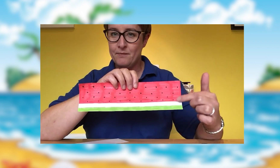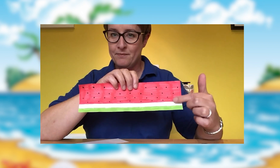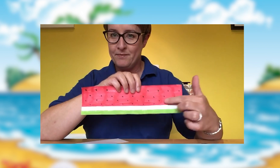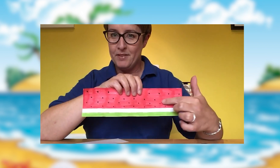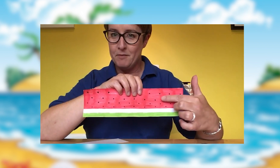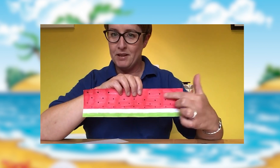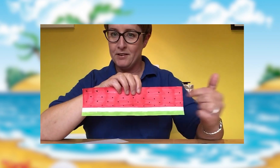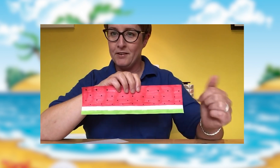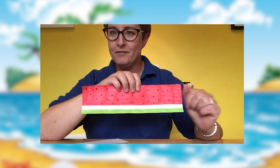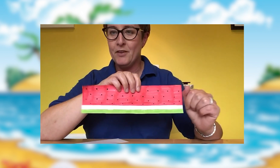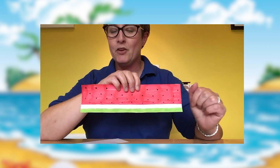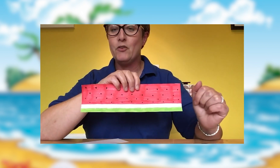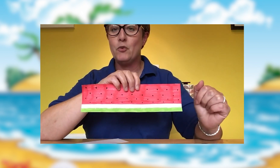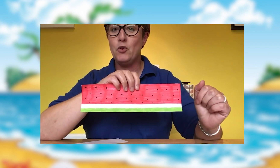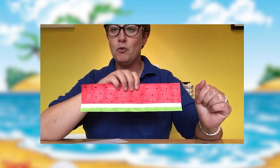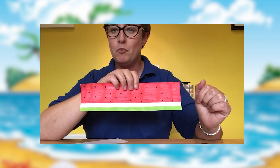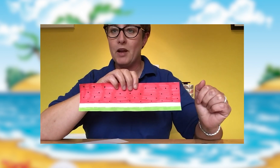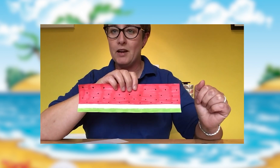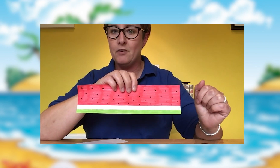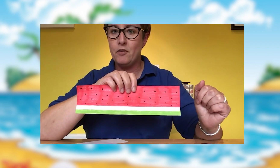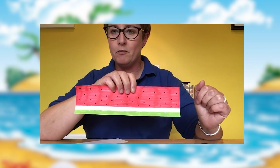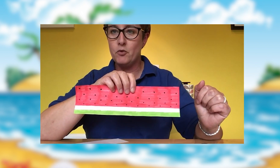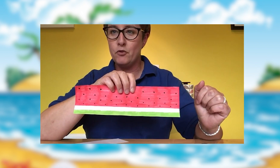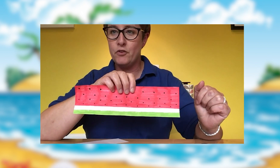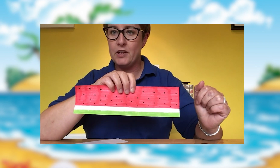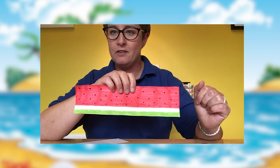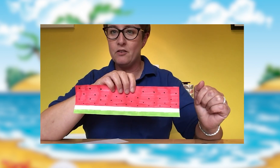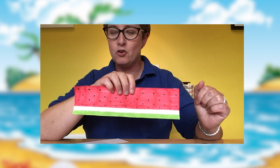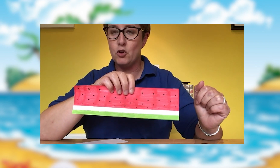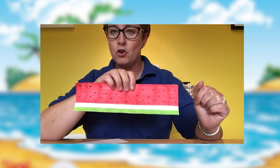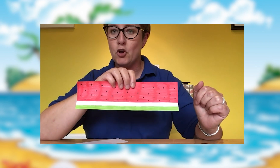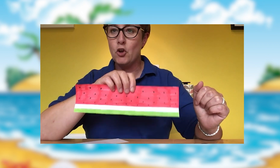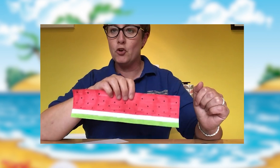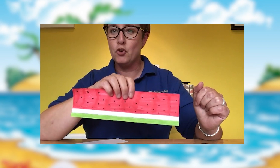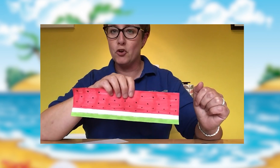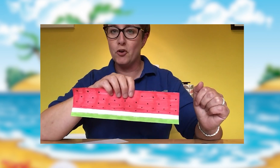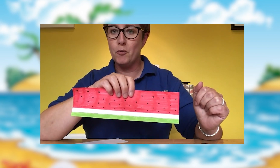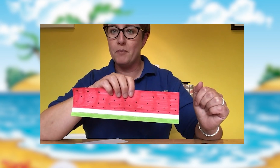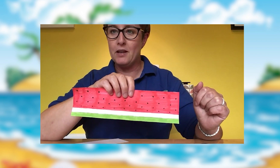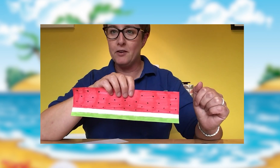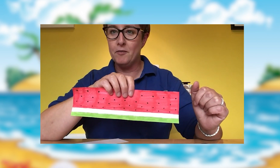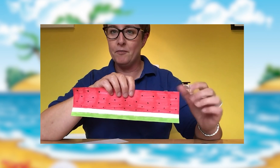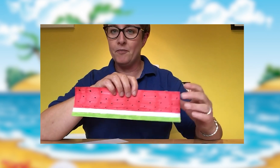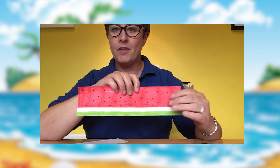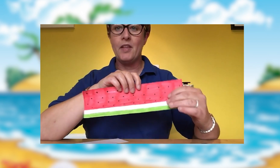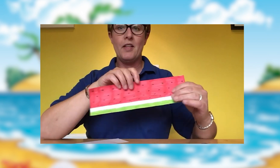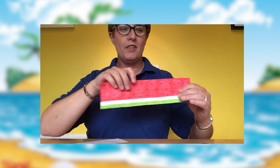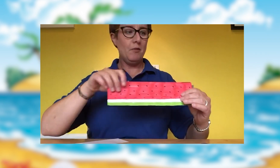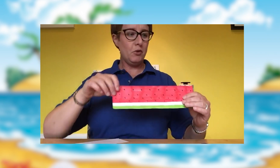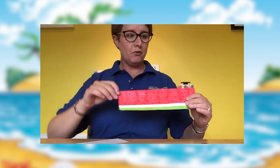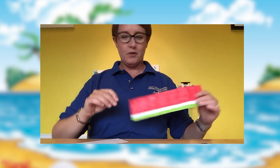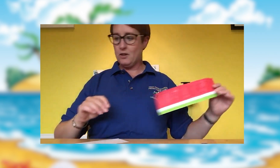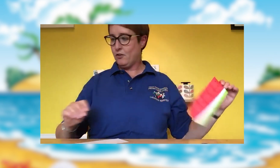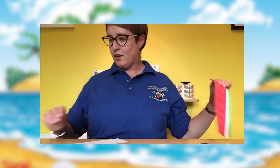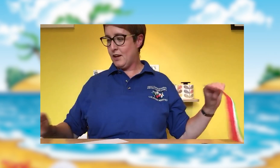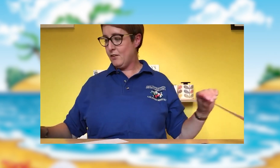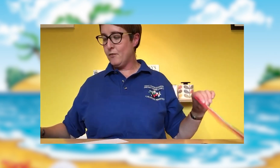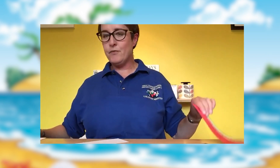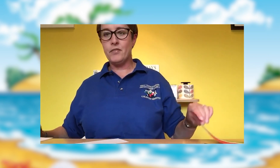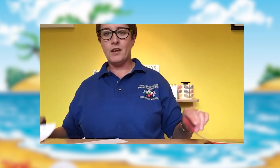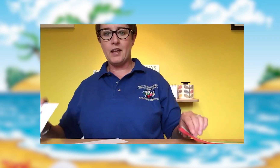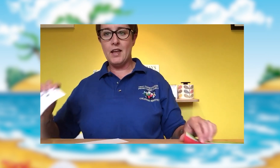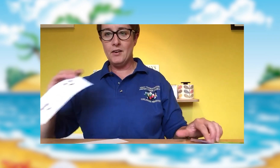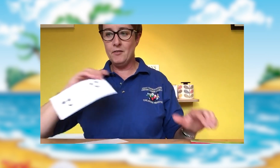seeds in the melon. So you add some seeds to your melon. Then when you finish